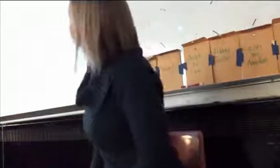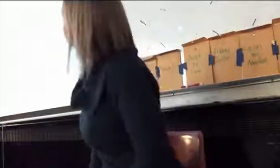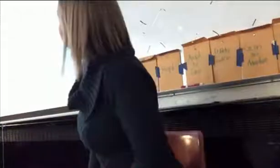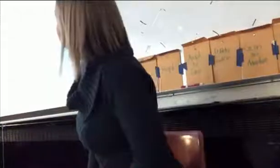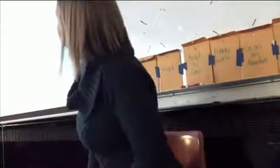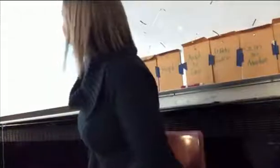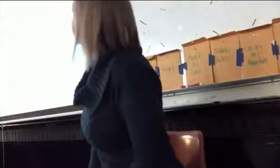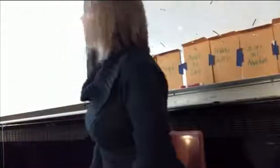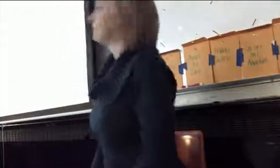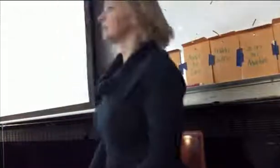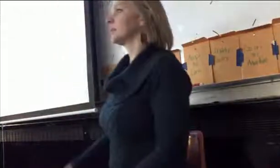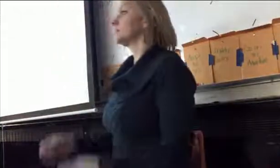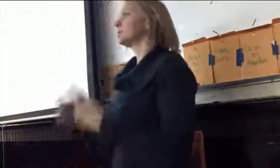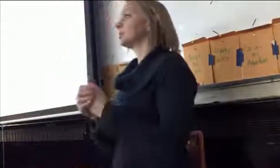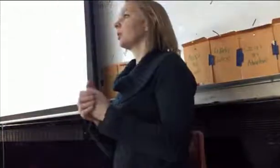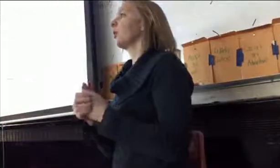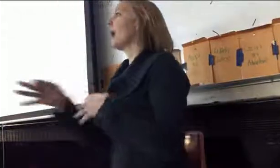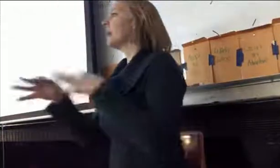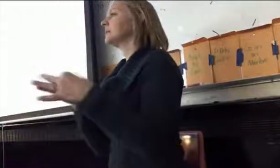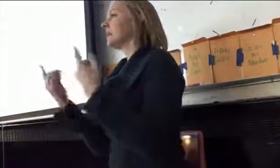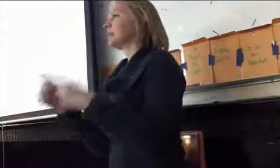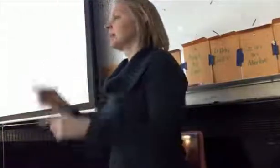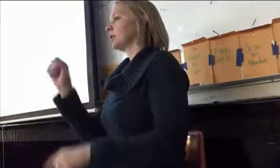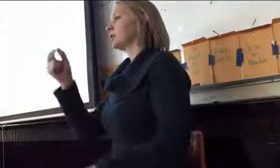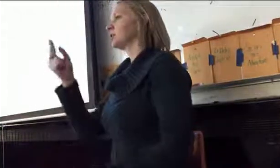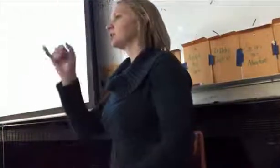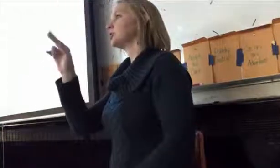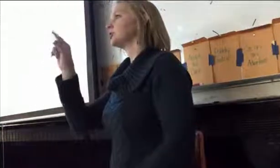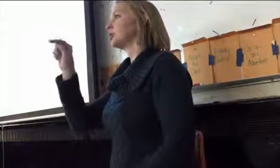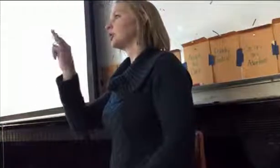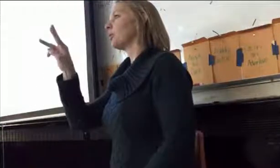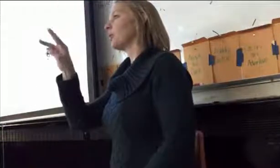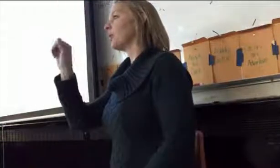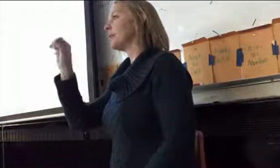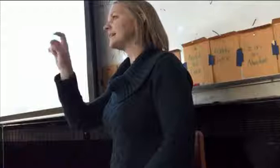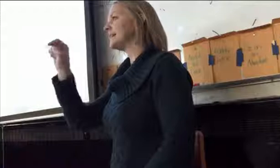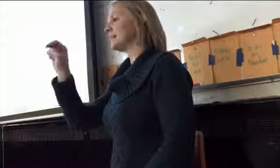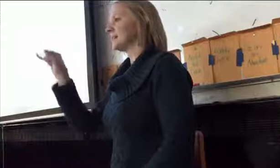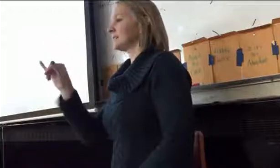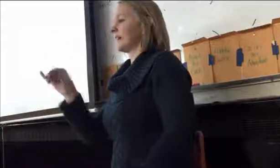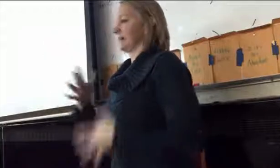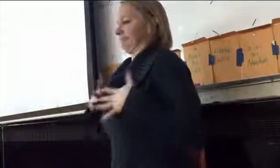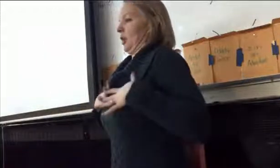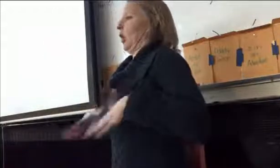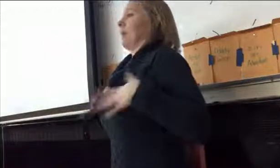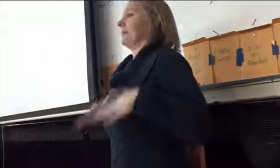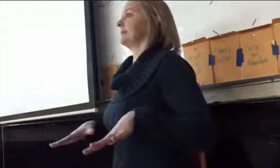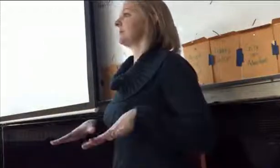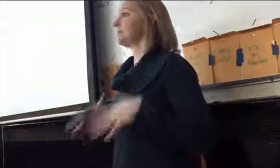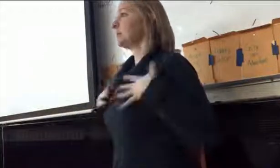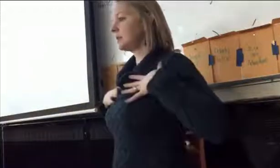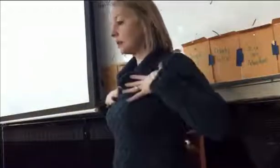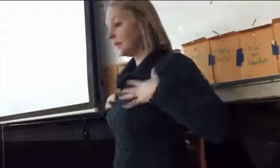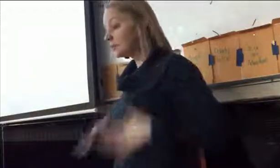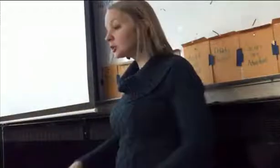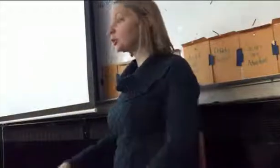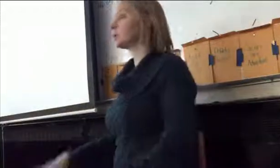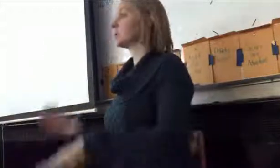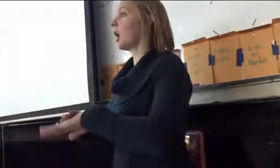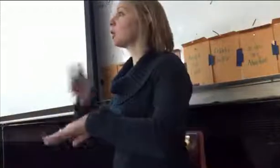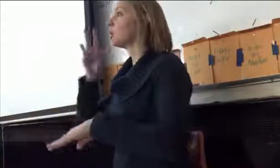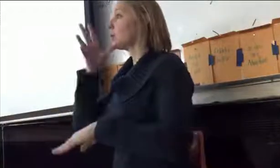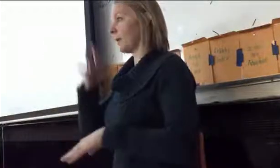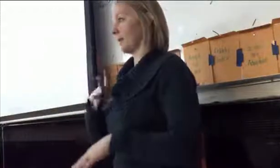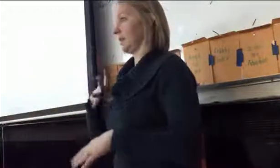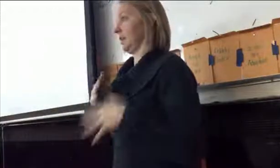So let me kind of explain what happens. Now, shirtwaists are basically like a basic garment. So people would wear these shirts, women. The top